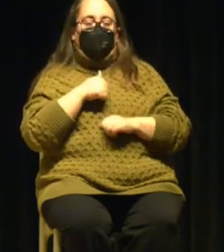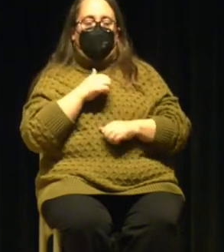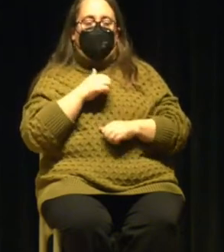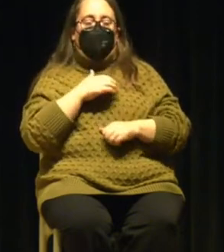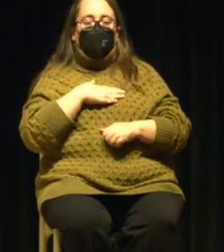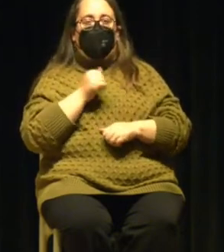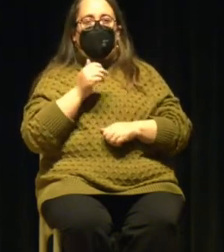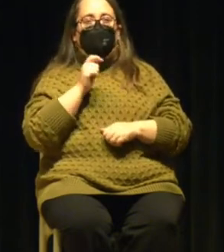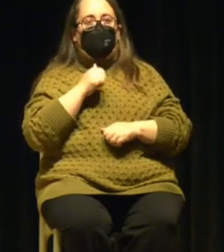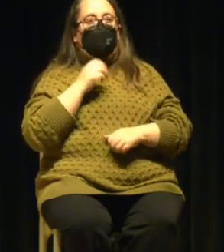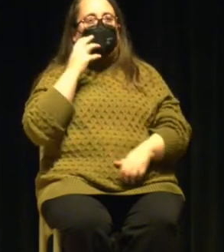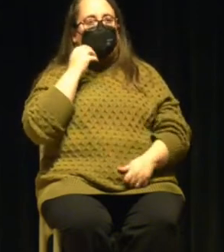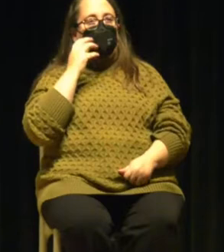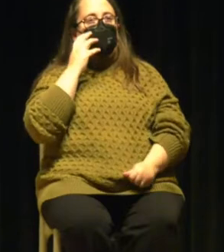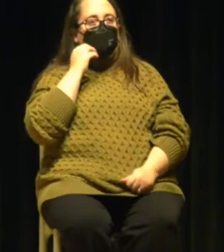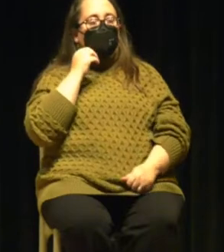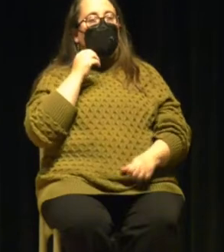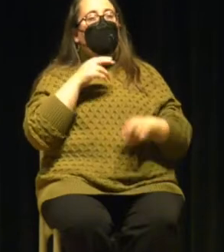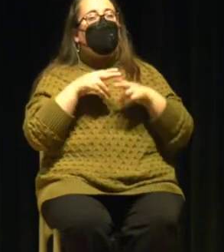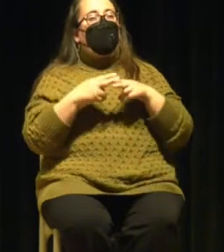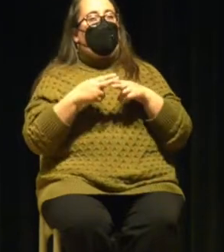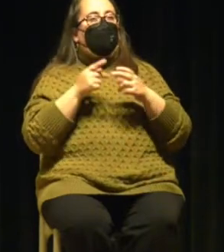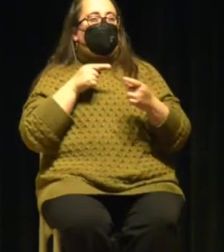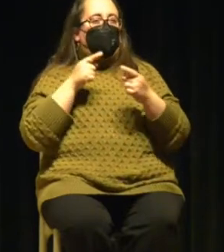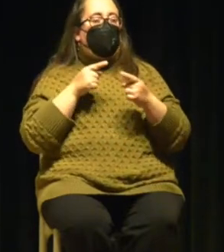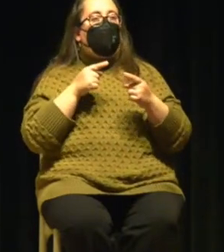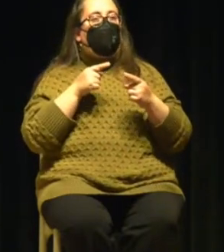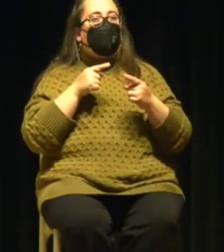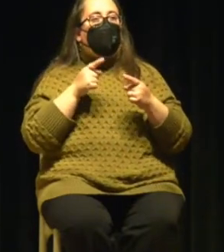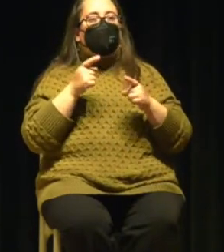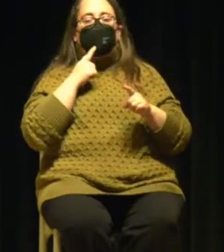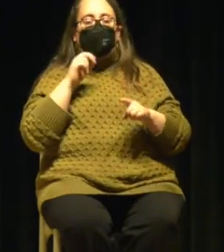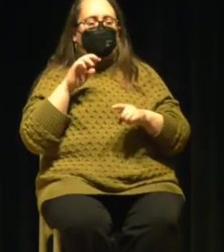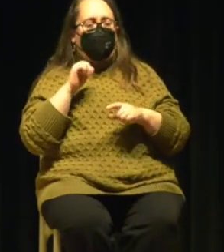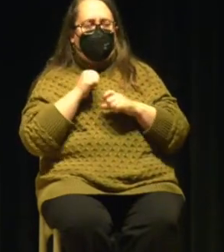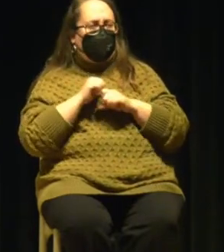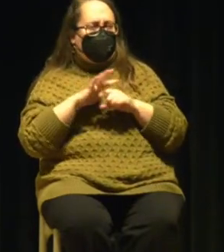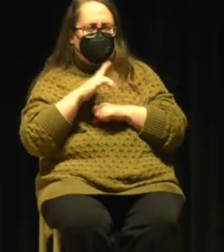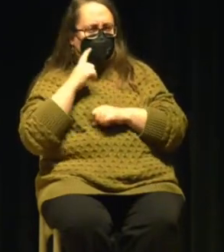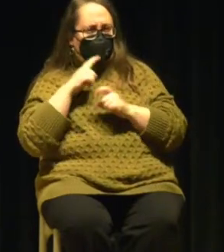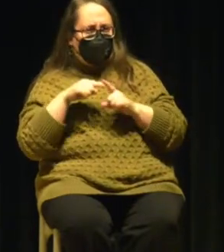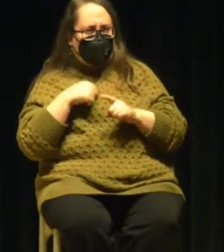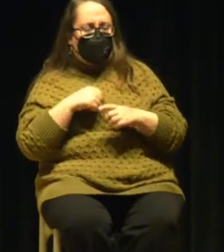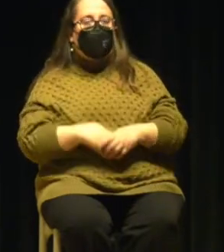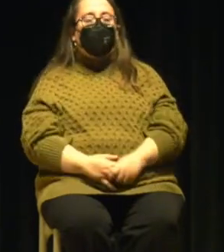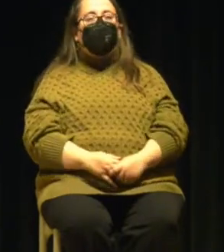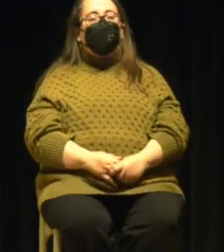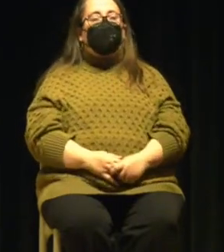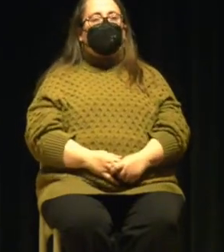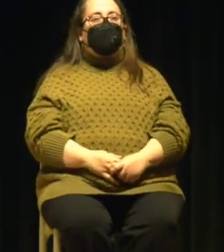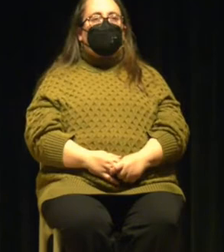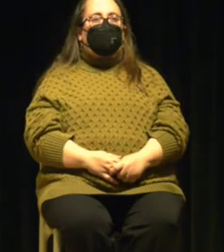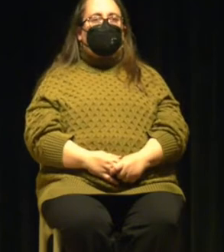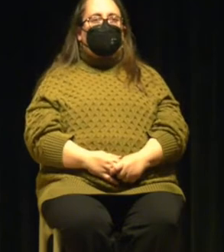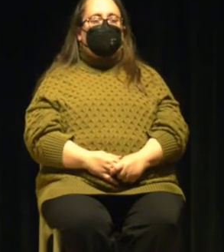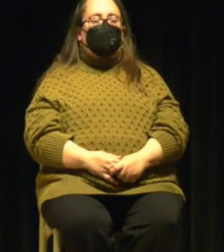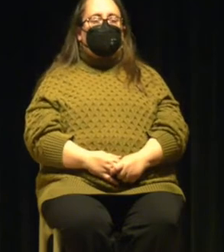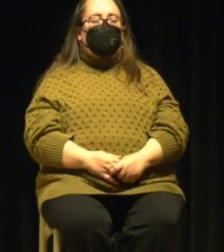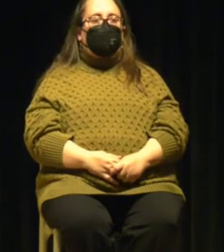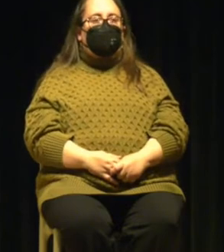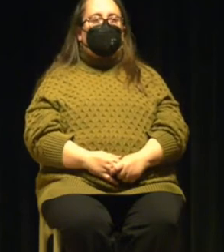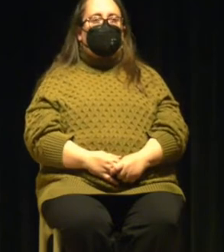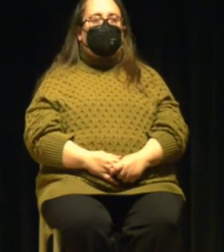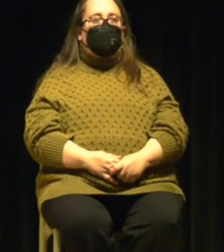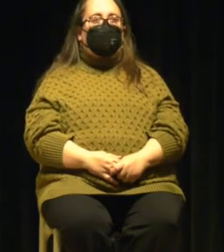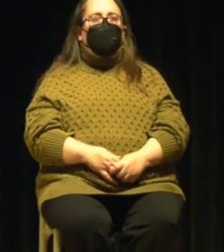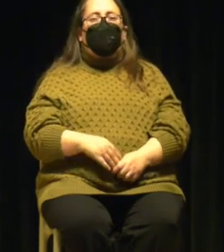agent has experienced like weight struggles and everything. And we got off the call. She's like, Rabia, it makes total sense to me. And it's everybody